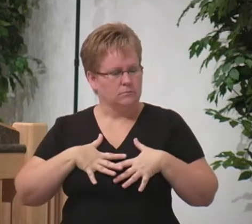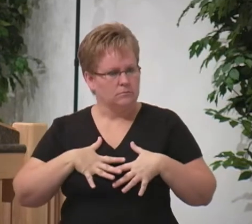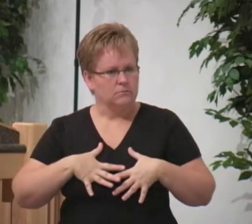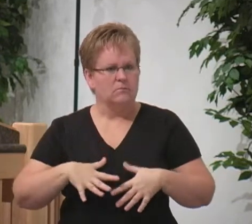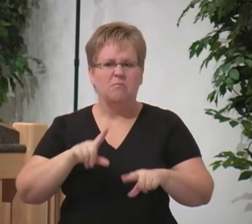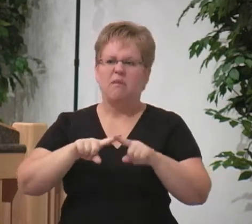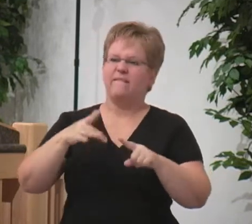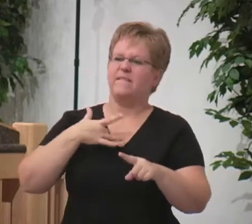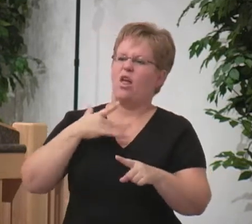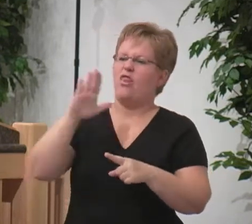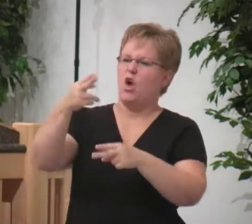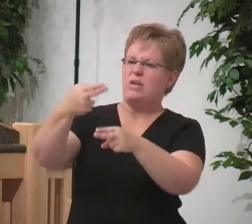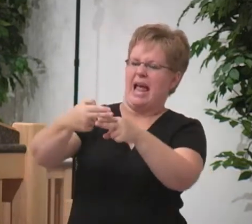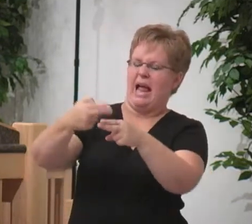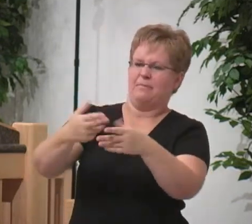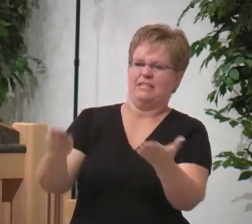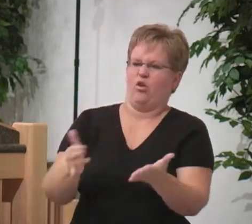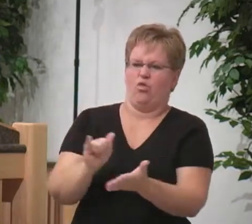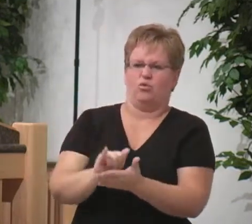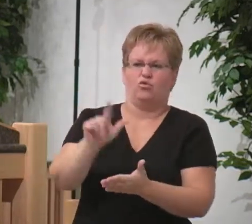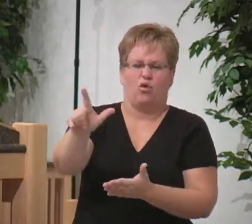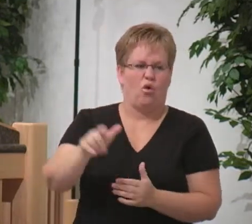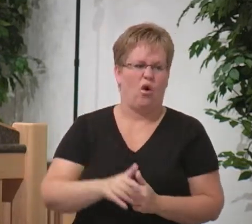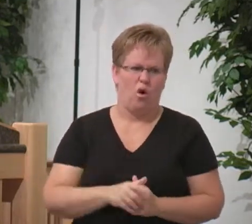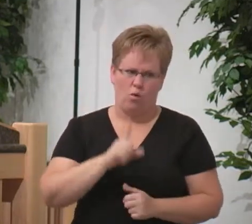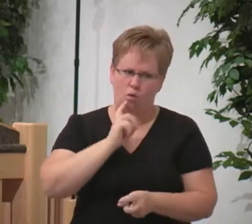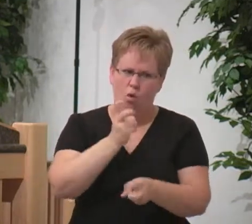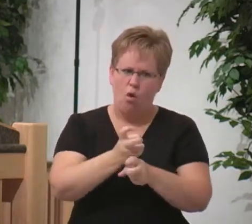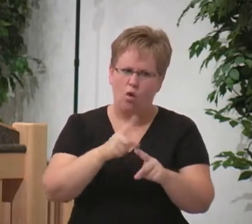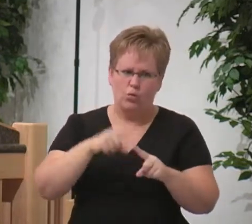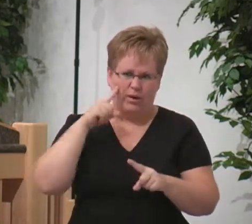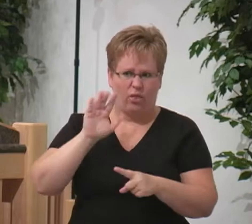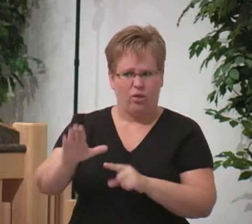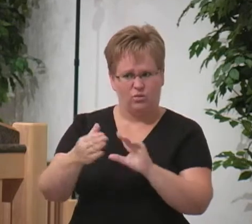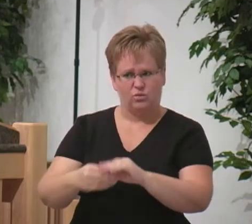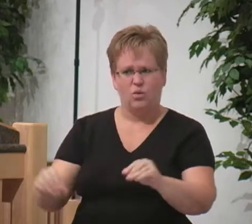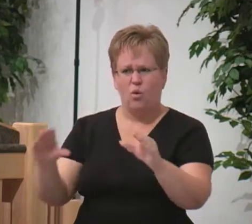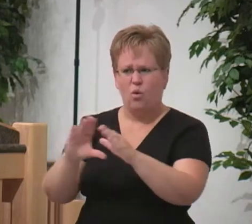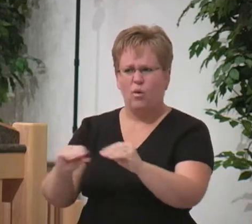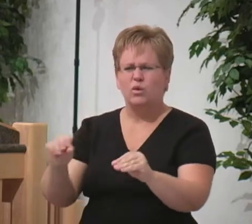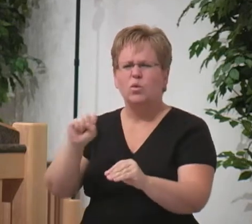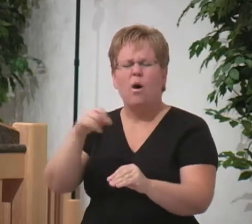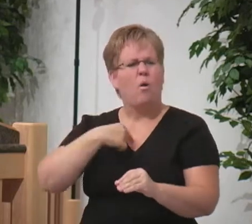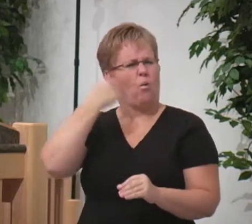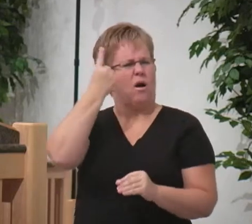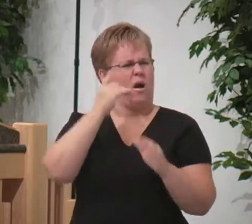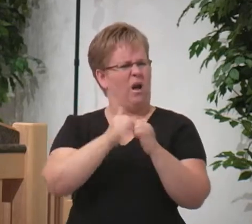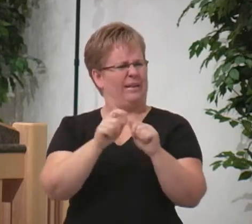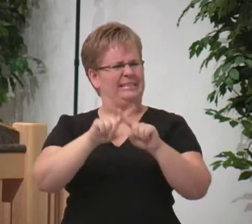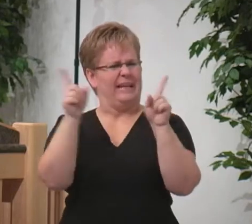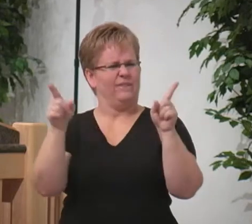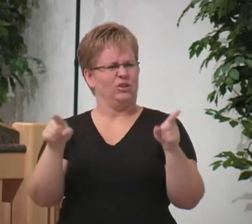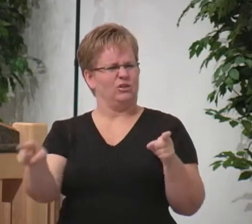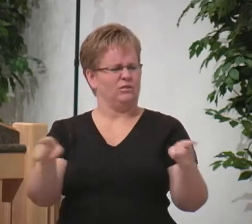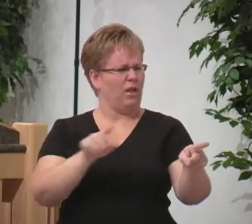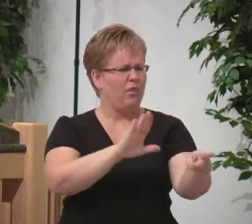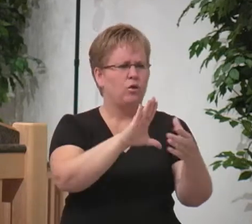name. It's difficult to hear those stories. And I wonder what the difference is between these two types of